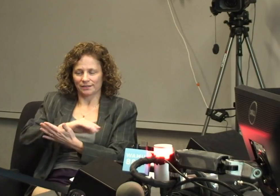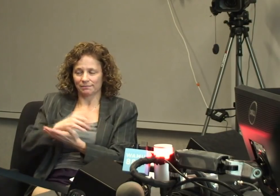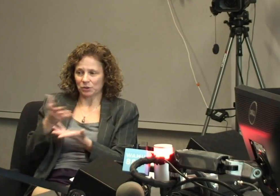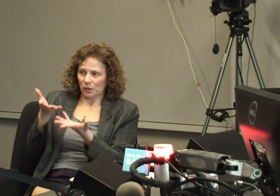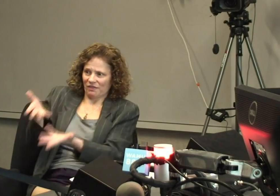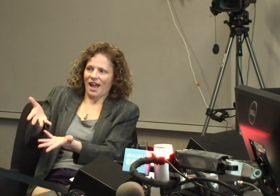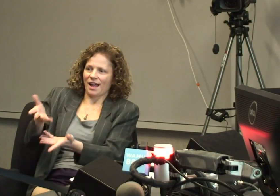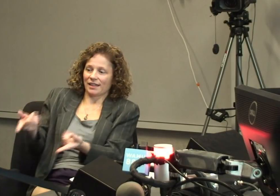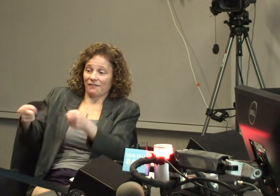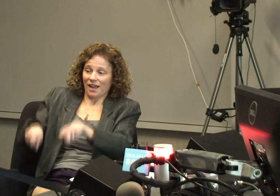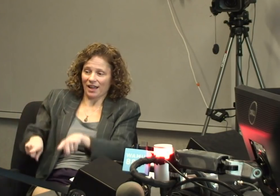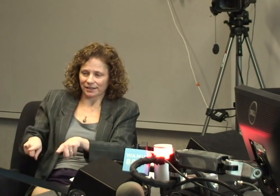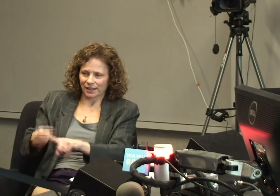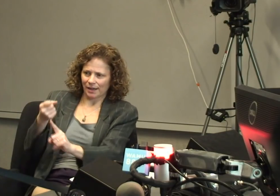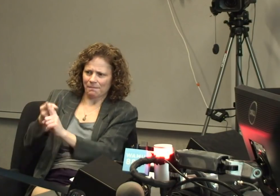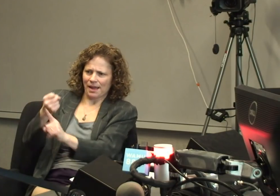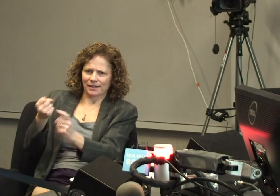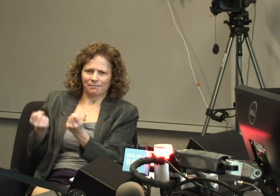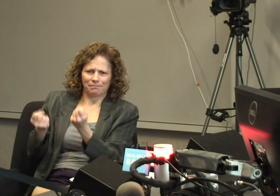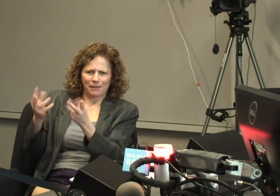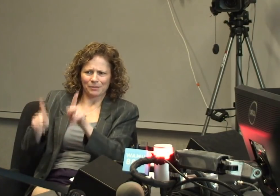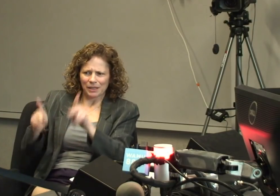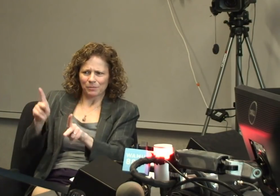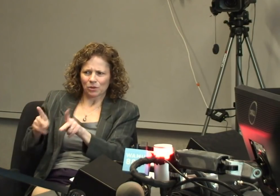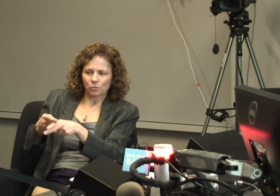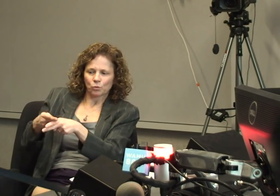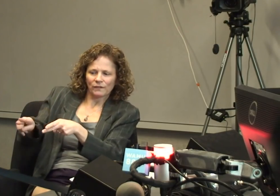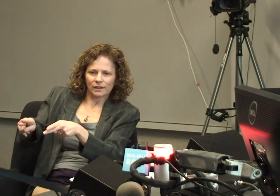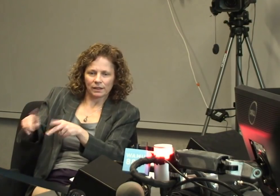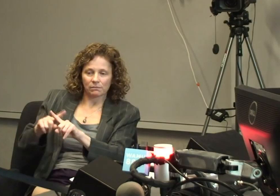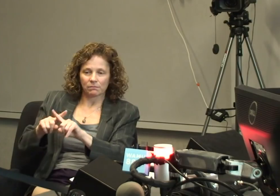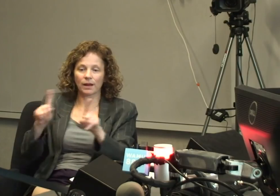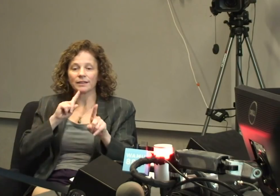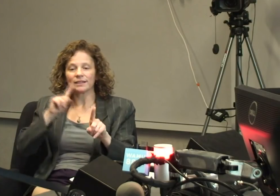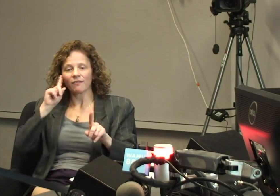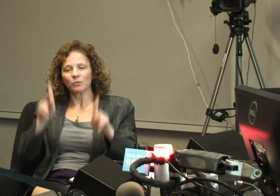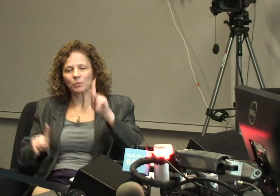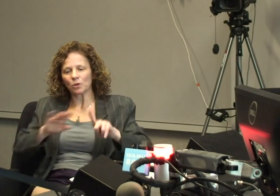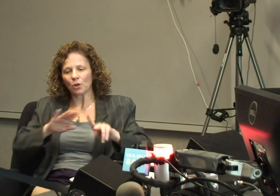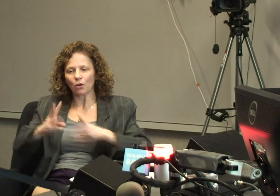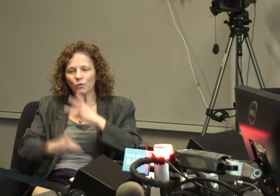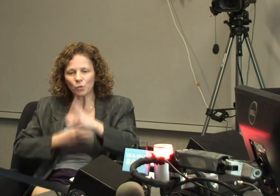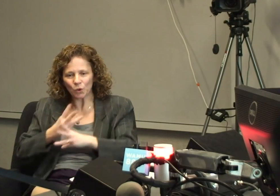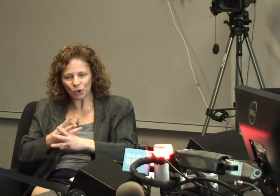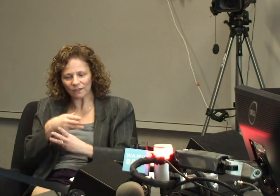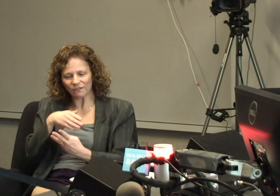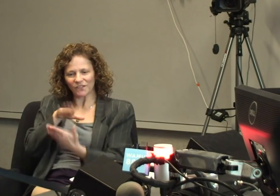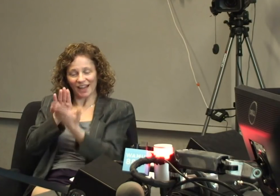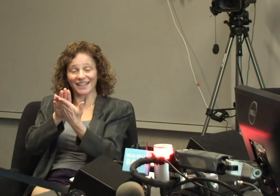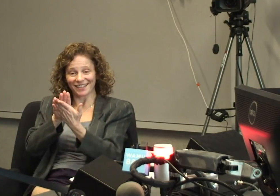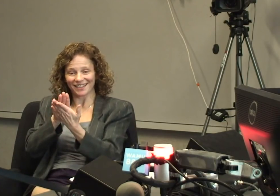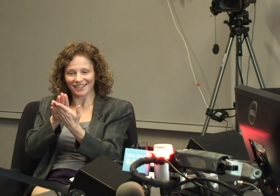So that's an issue that's often overlooked. So bringing highlight and attention to that issue and understanding how it impacted the number of deaf people was seen positively.